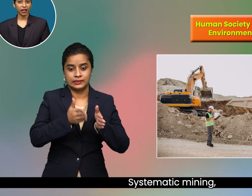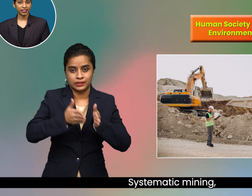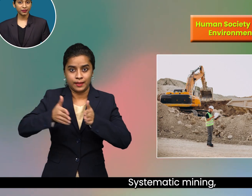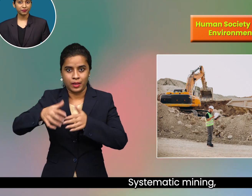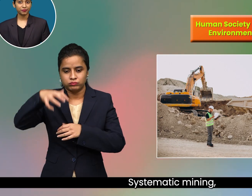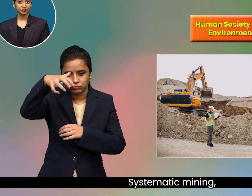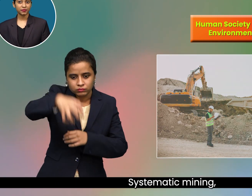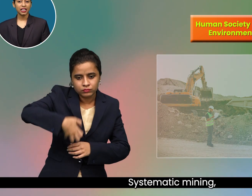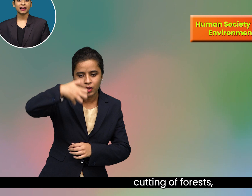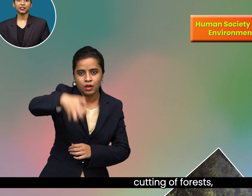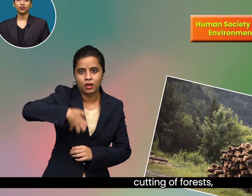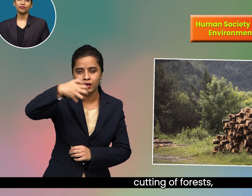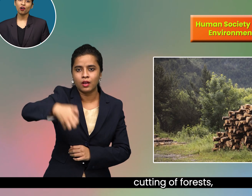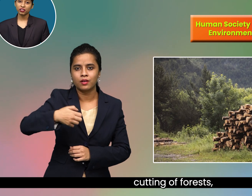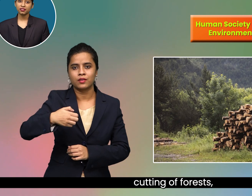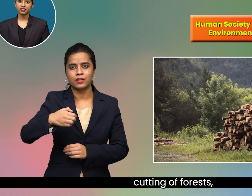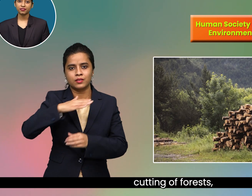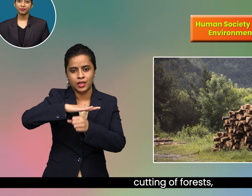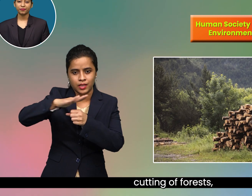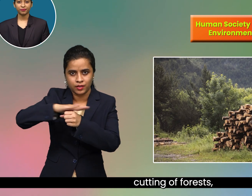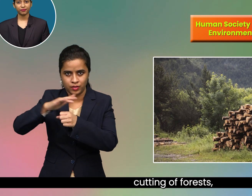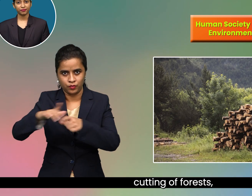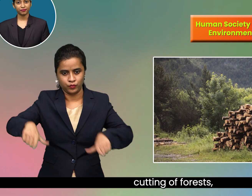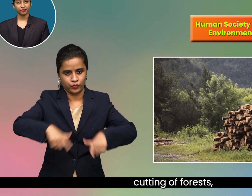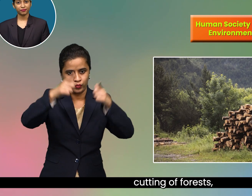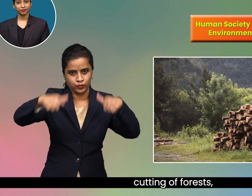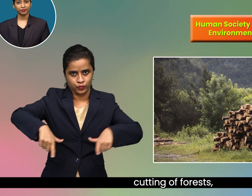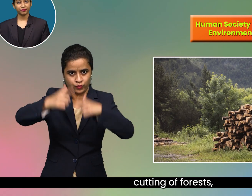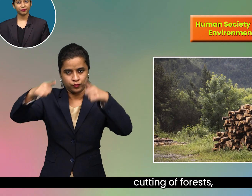Systematic mining, cutting of forests,